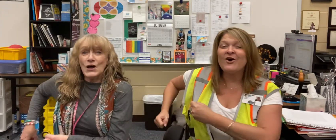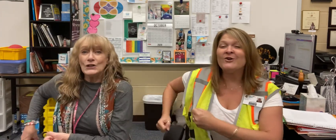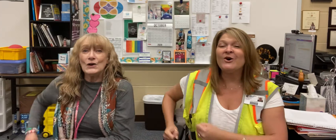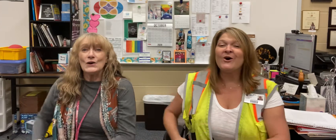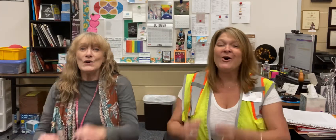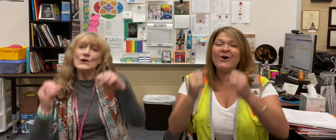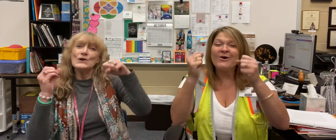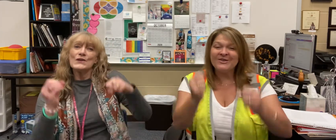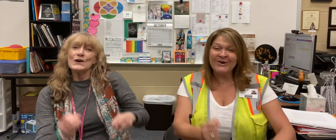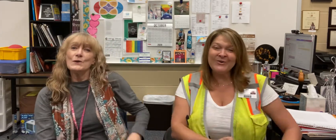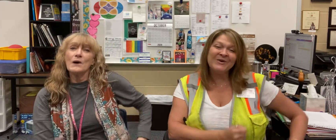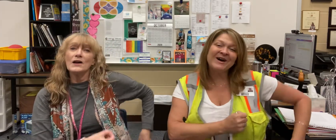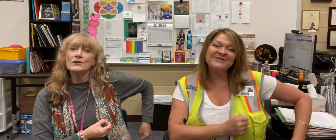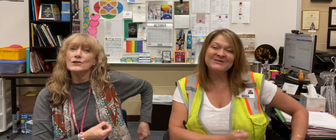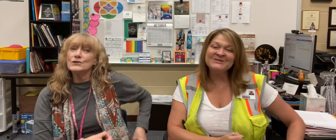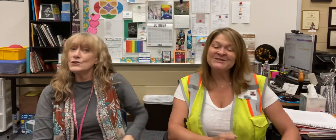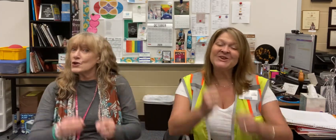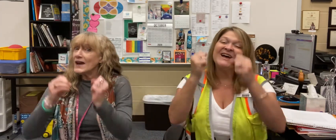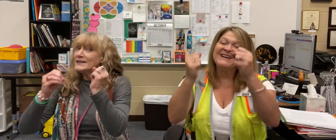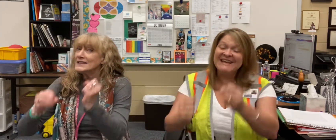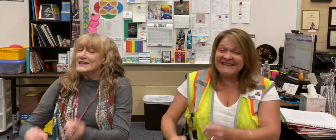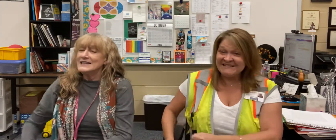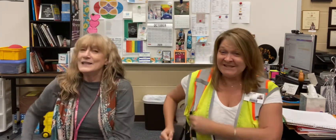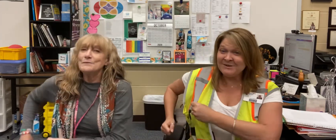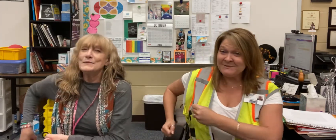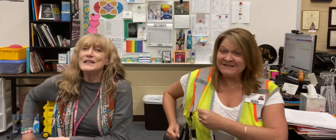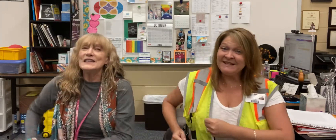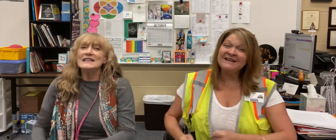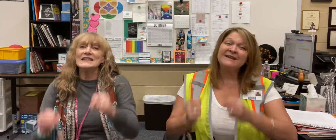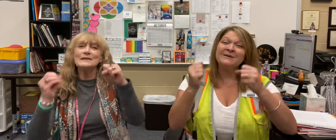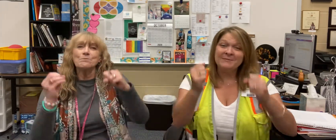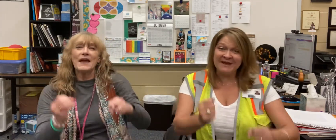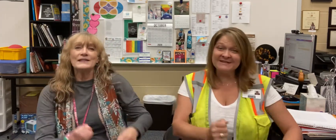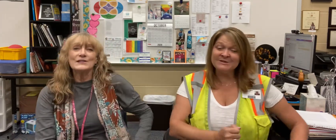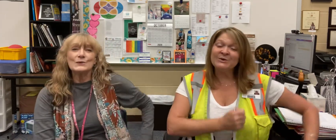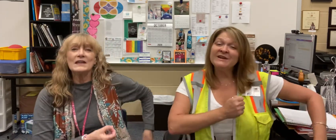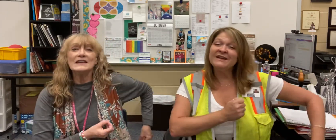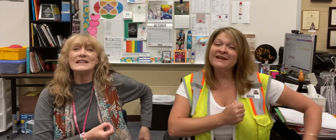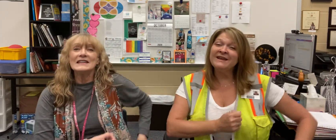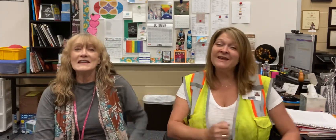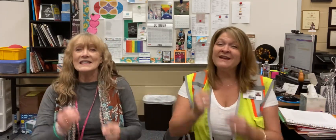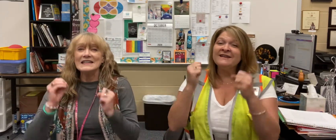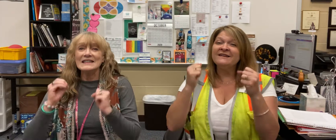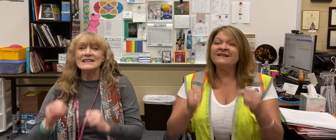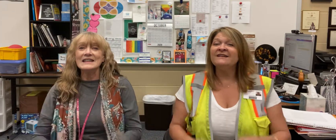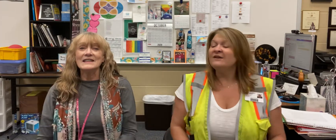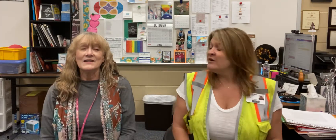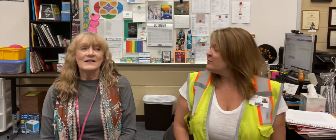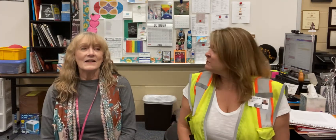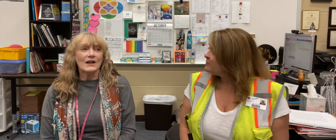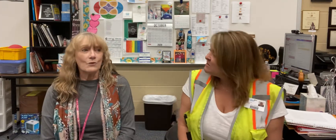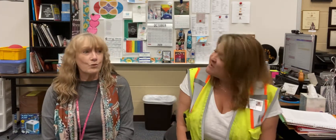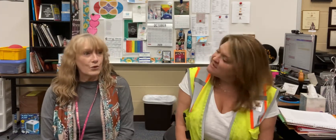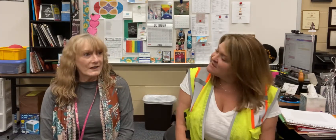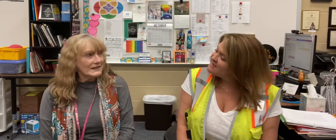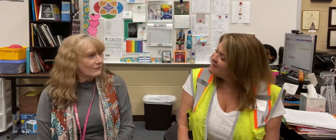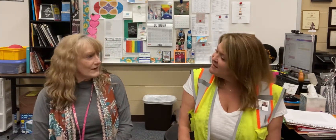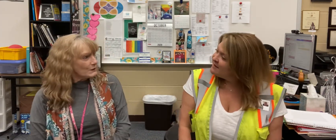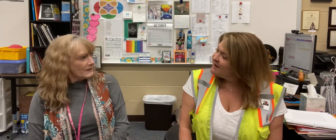Follow the wild goose track. Dip, dip, and swing. Which one would you like really to sing? It really fits with that?